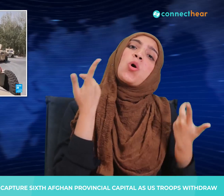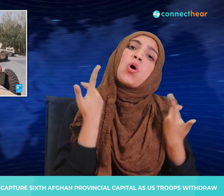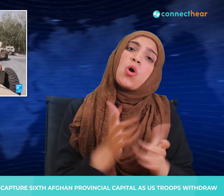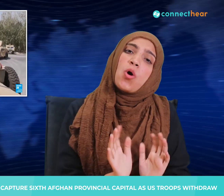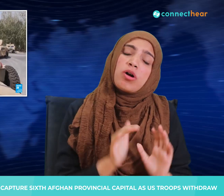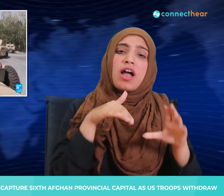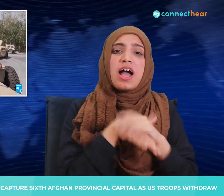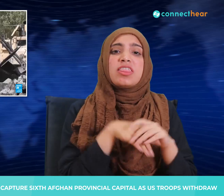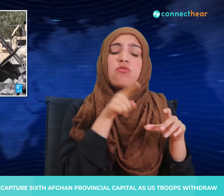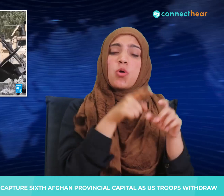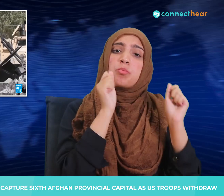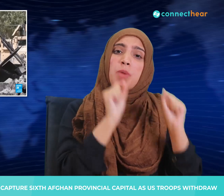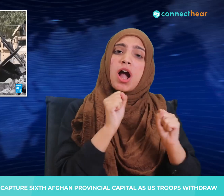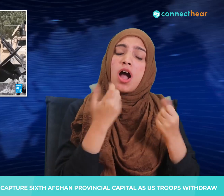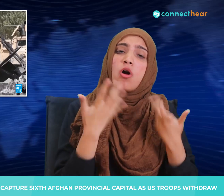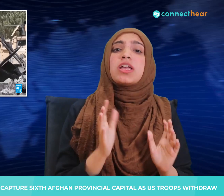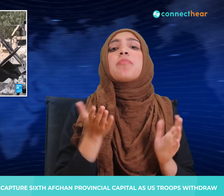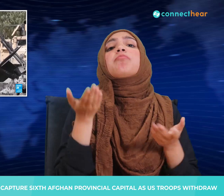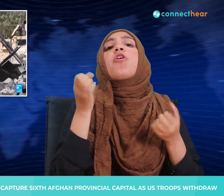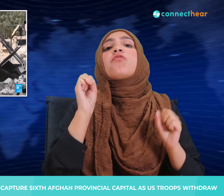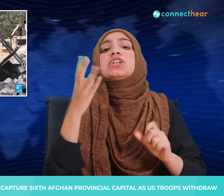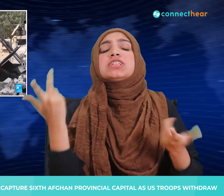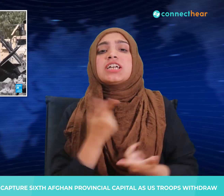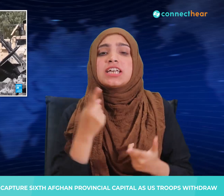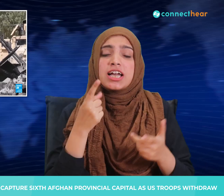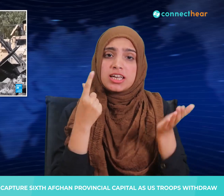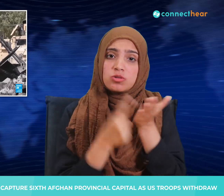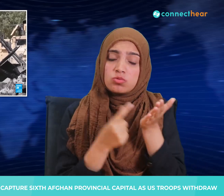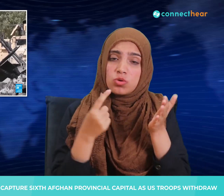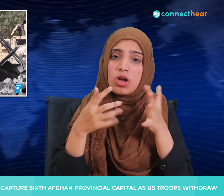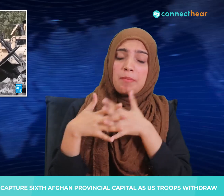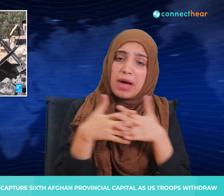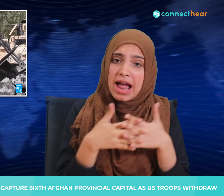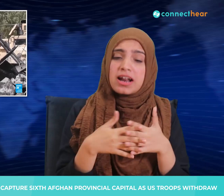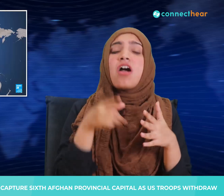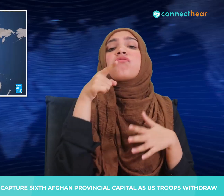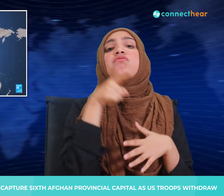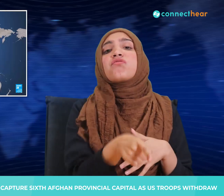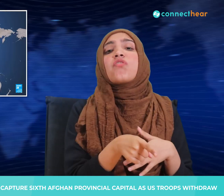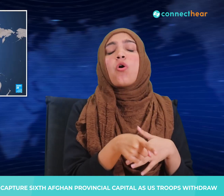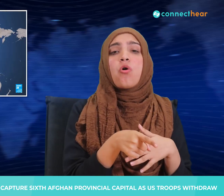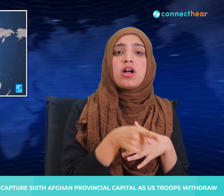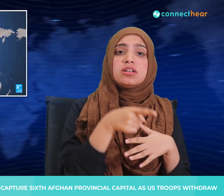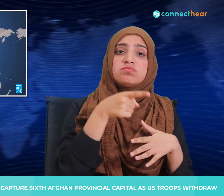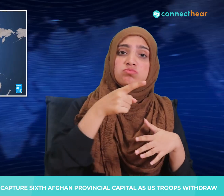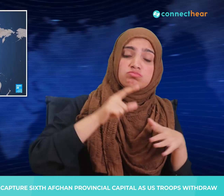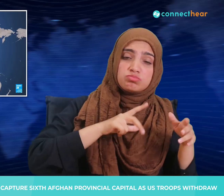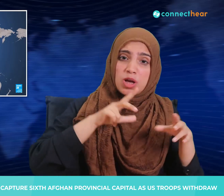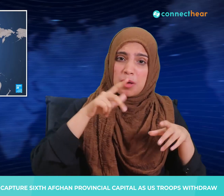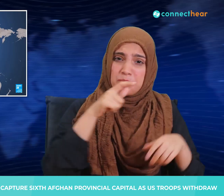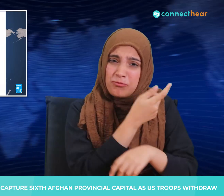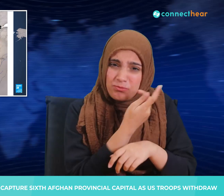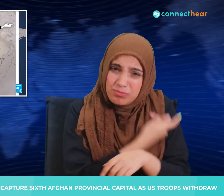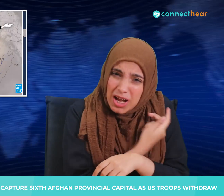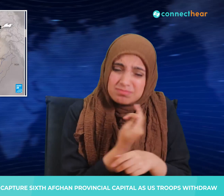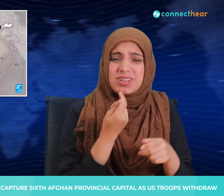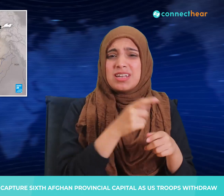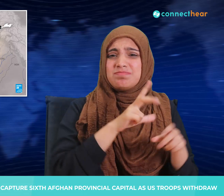border towns and trade routes as US-led foreign forces pull out. The Taliban have stepped up their campaign